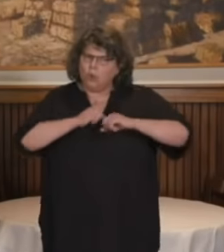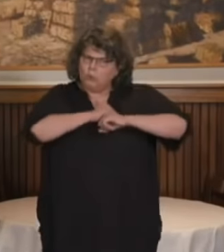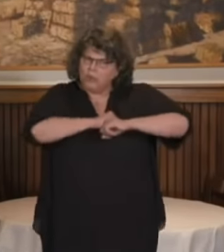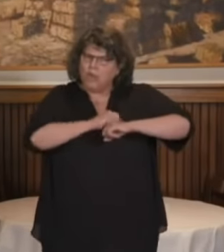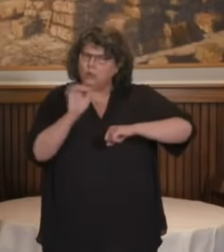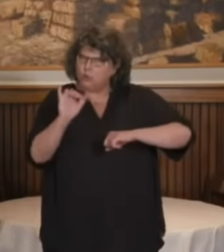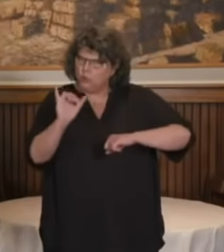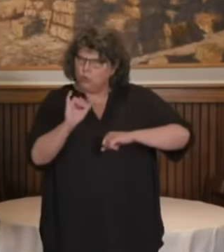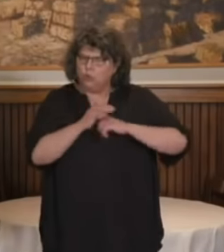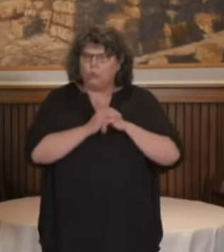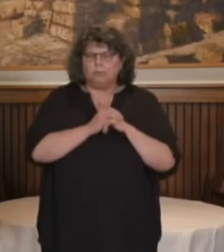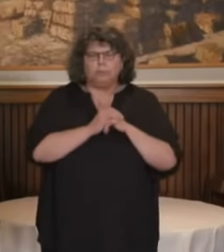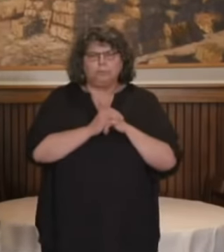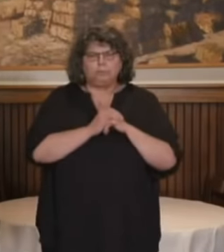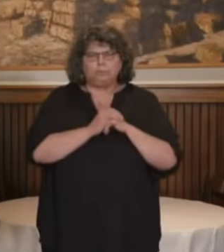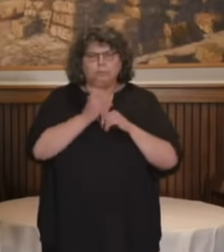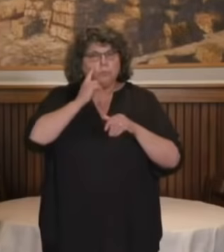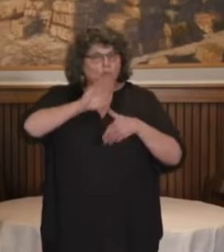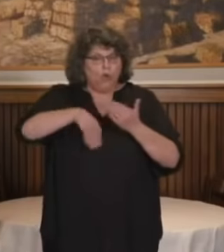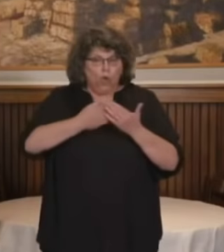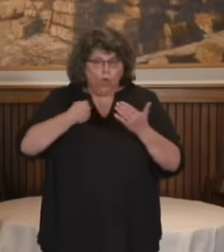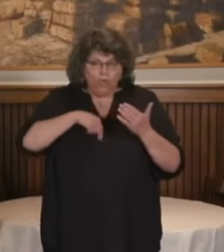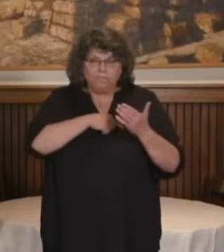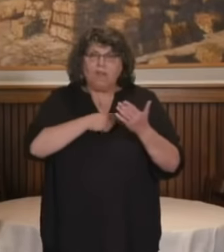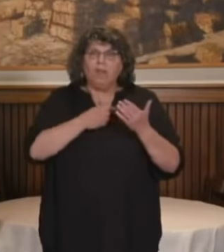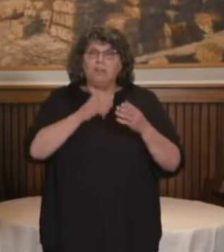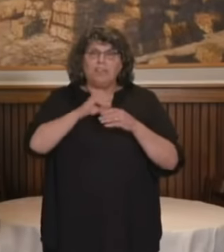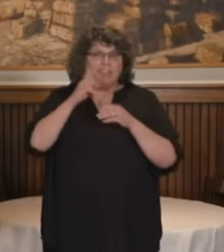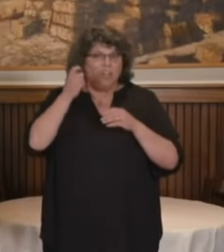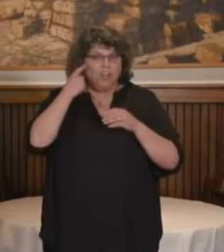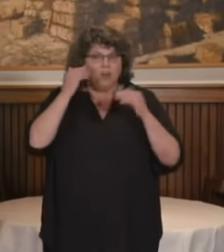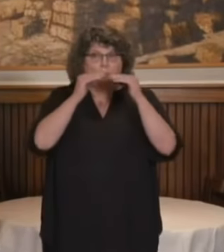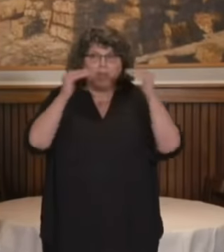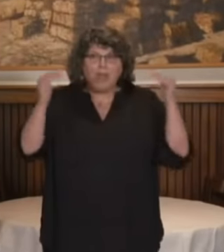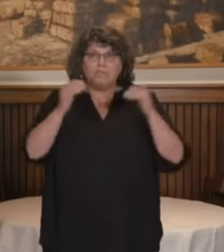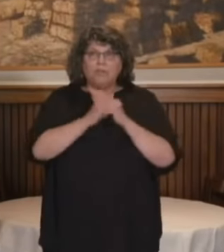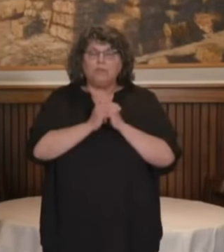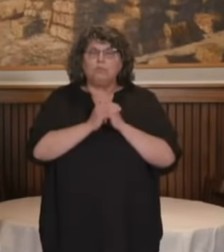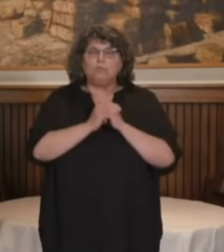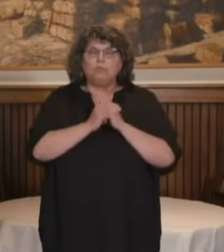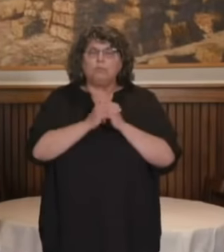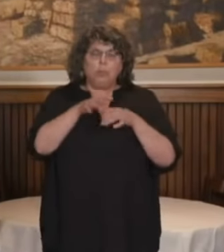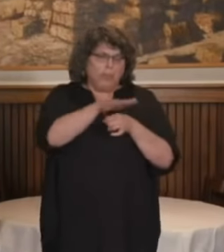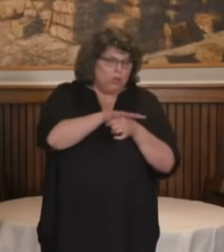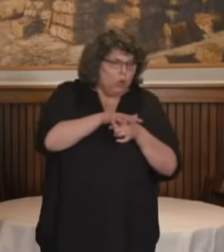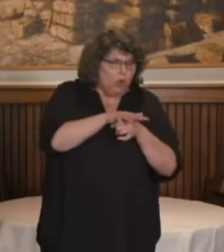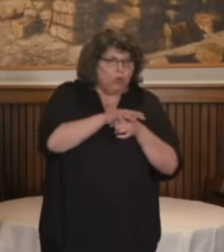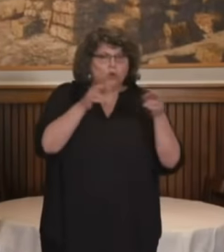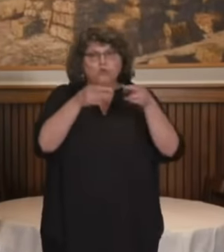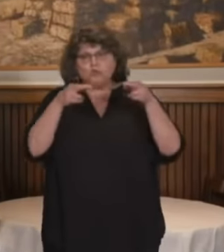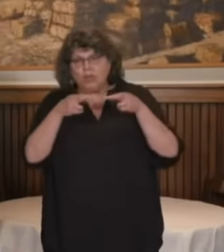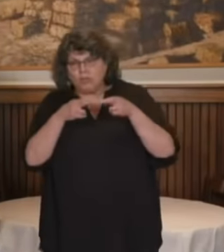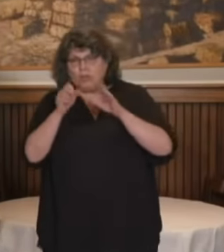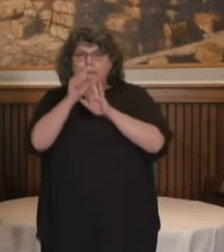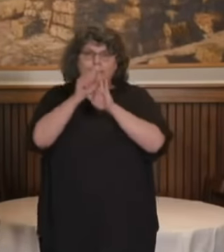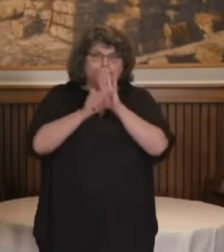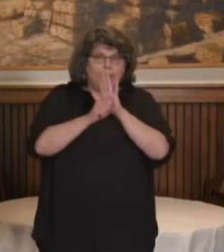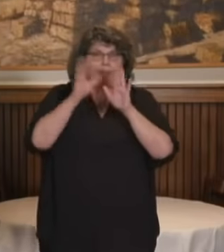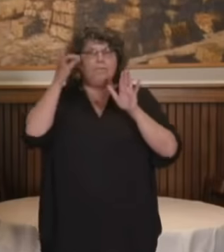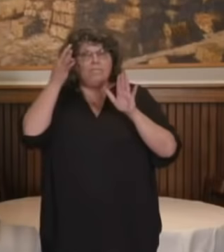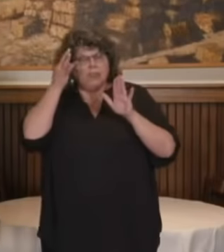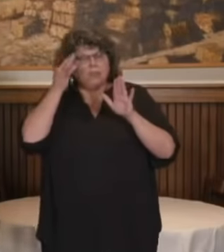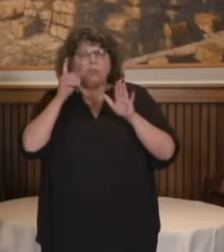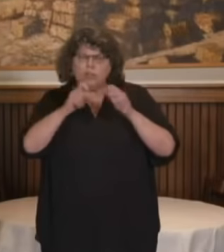protected at the same time. For all of us in the government level, governmental level, local, regional, and state and federal, to